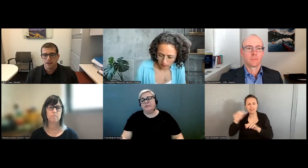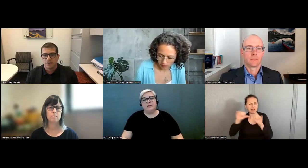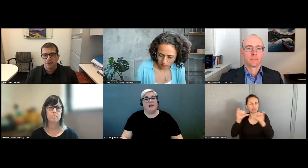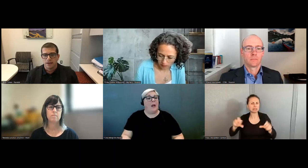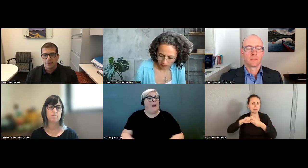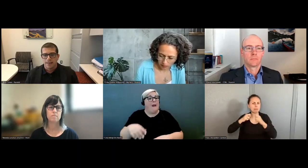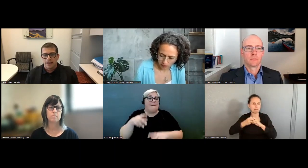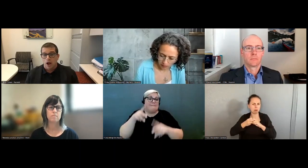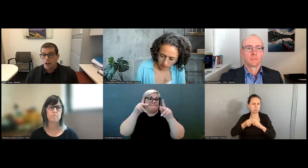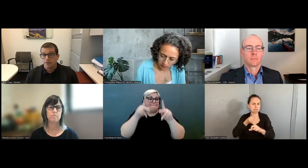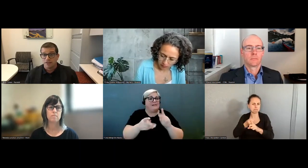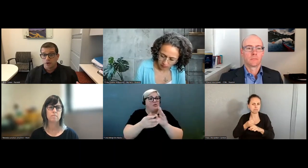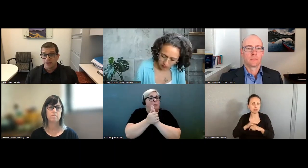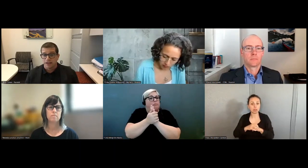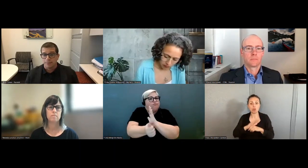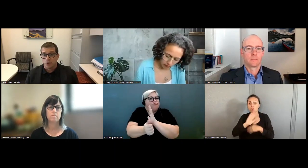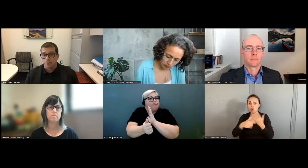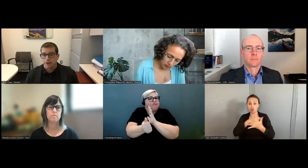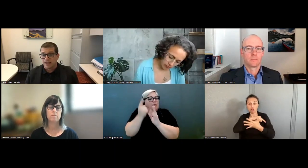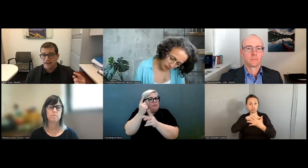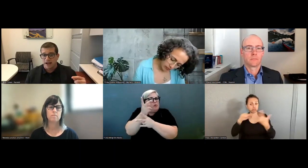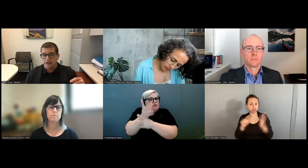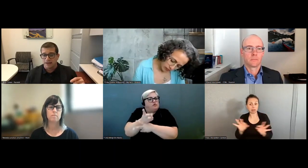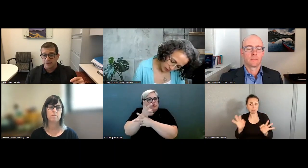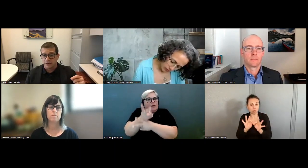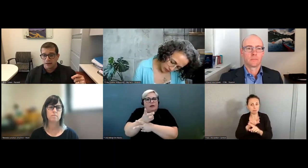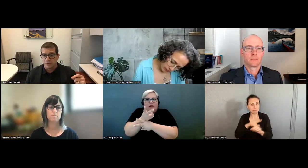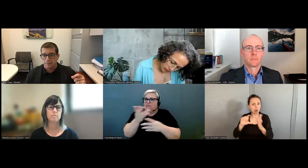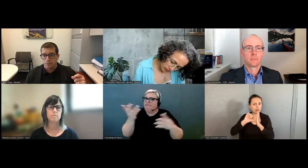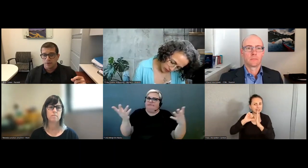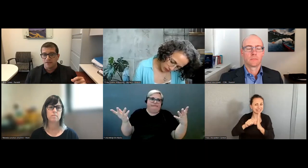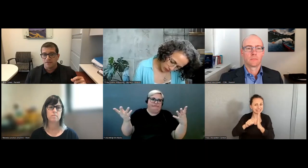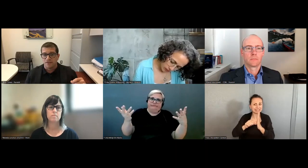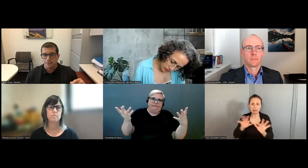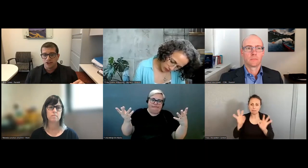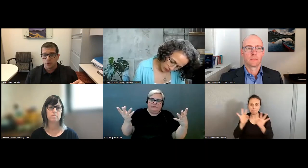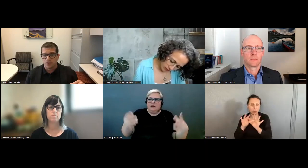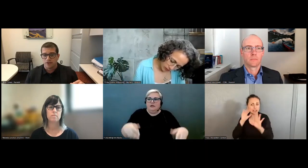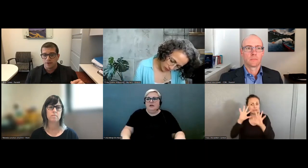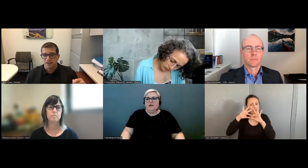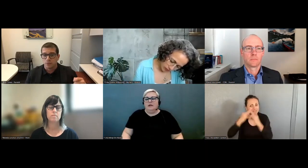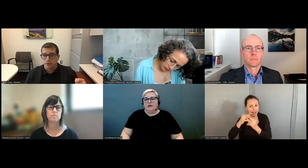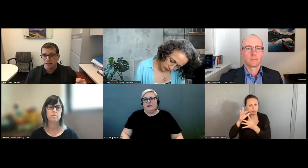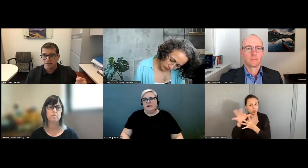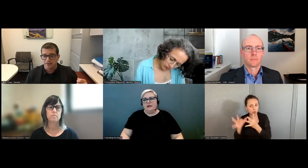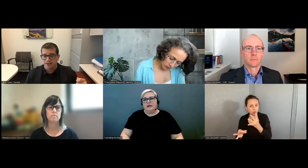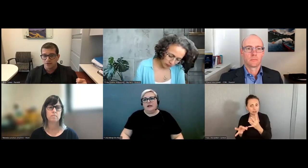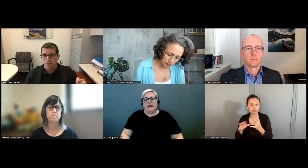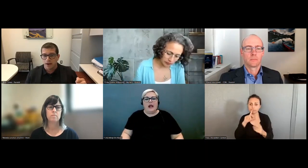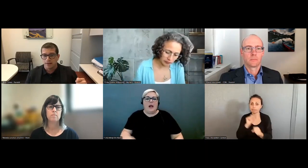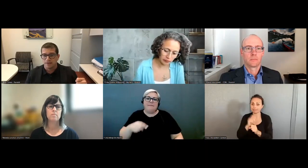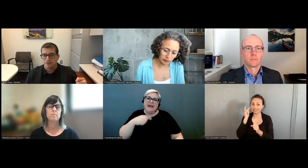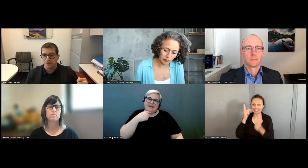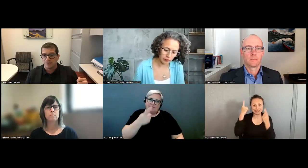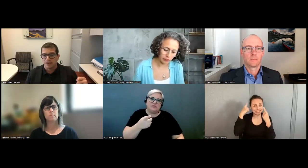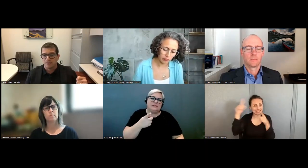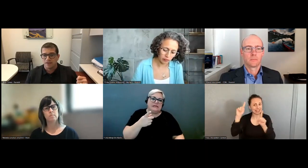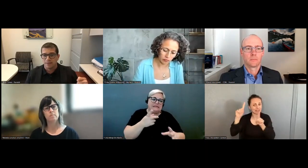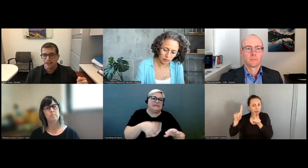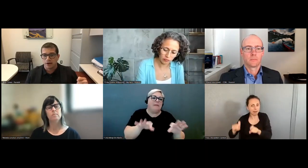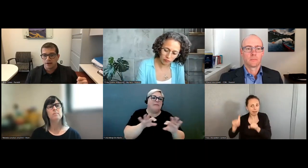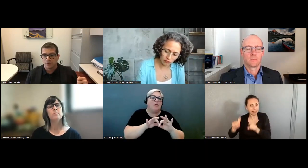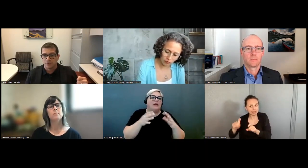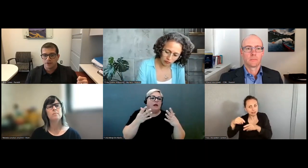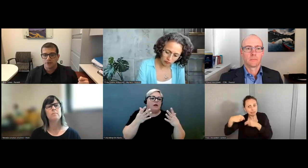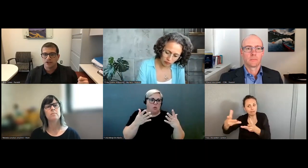issues. All of these are critically important, but I'd like to highlight the importance of family choice. We have seen really successful pilots of giving